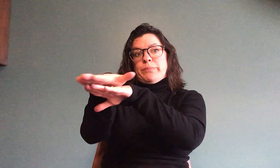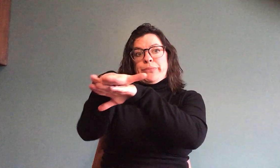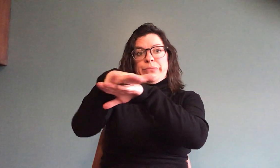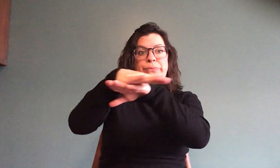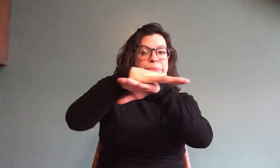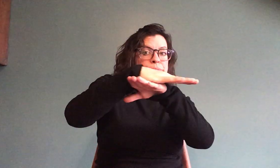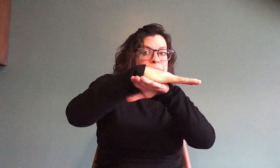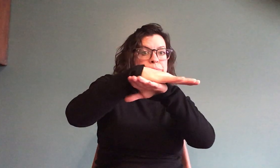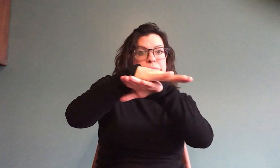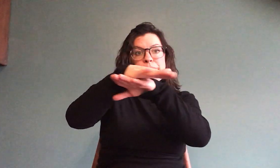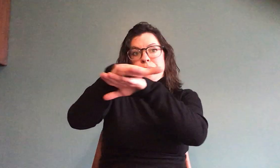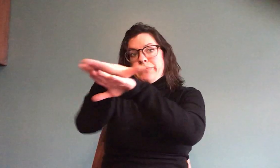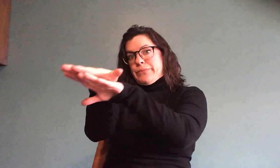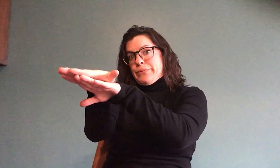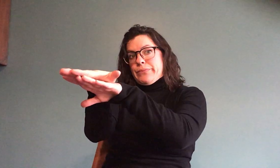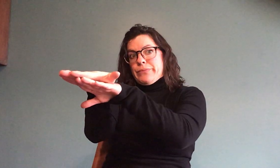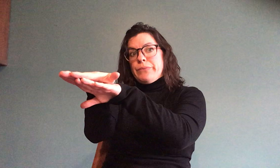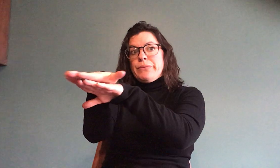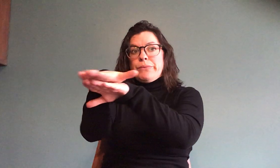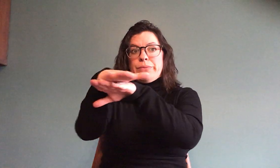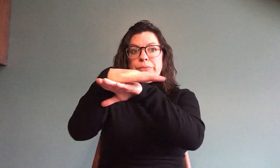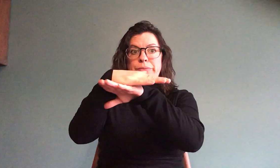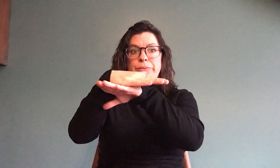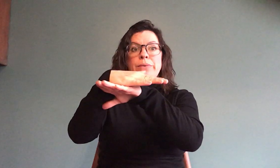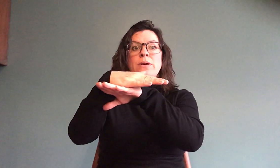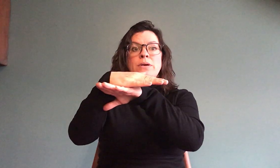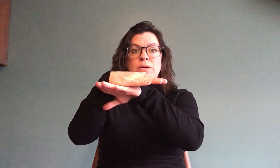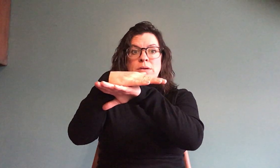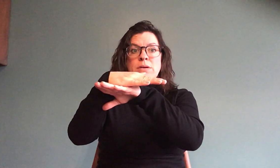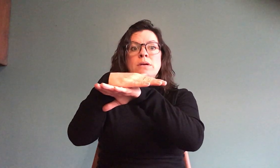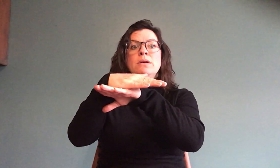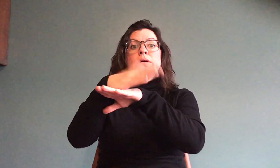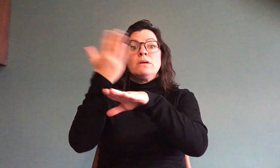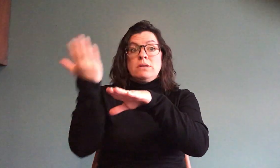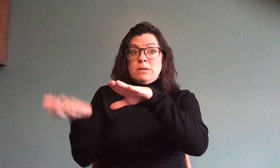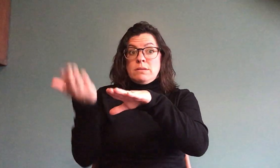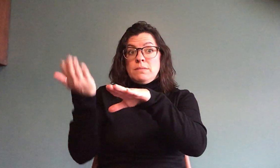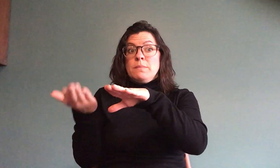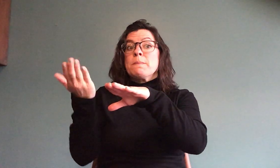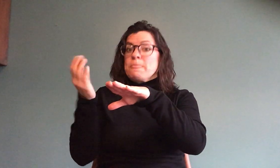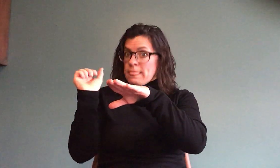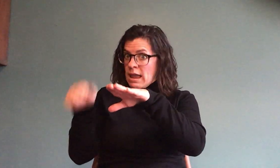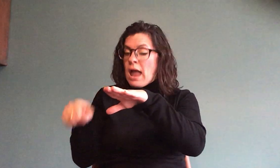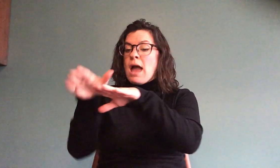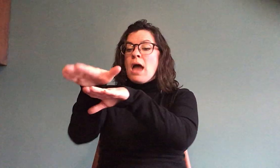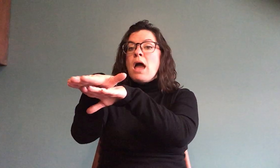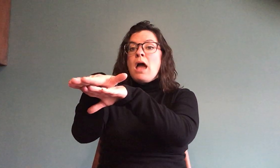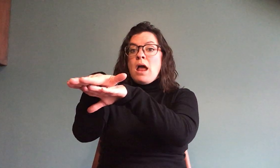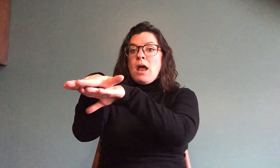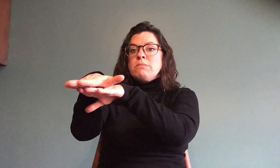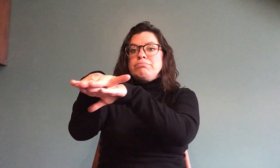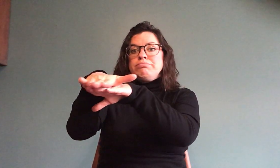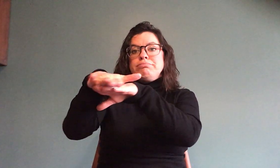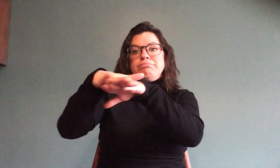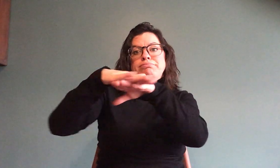This piece here came off the truck, didn't it? Yeah. Okay, it swings around to allow us to move the